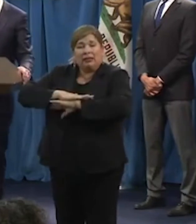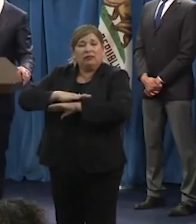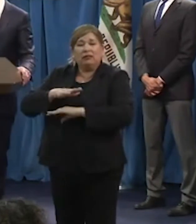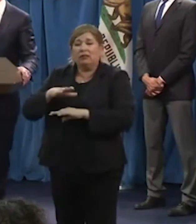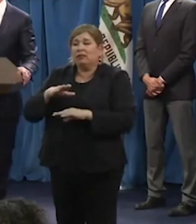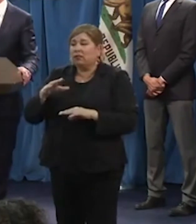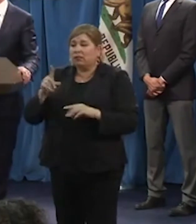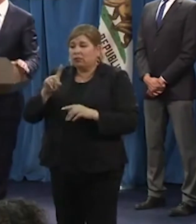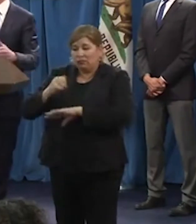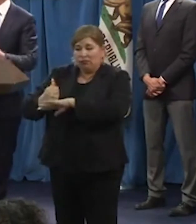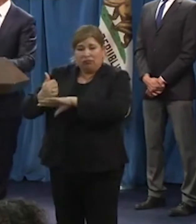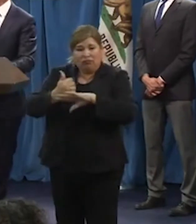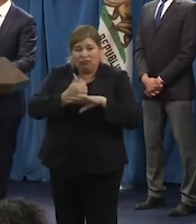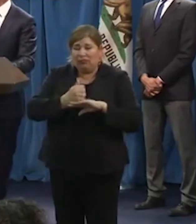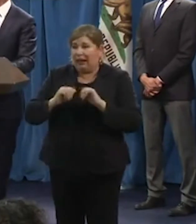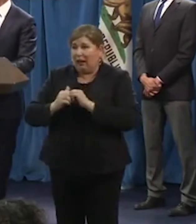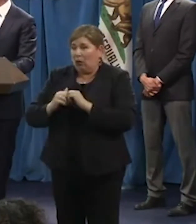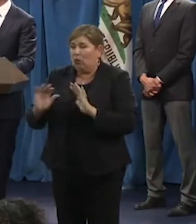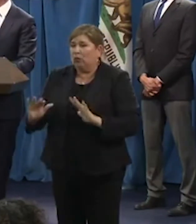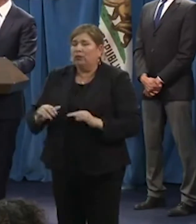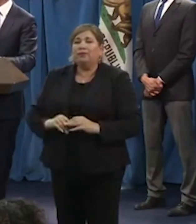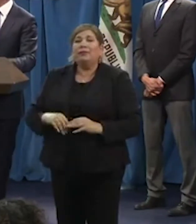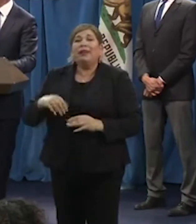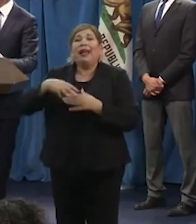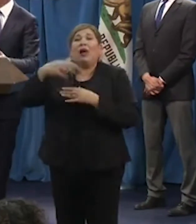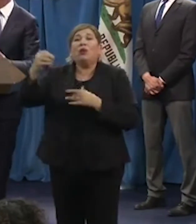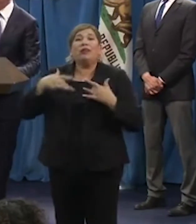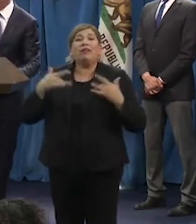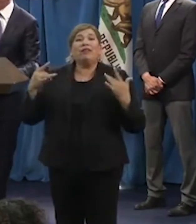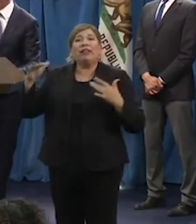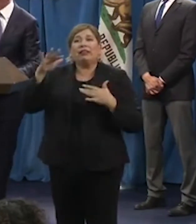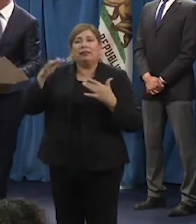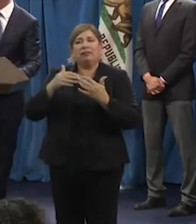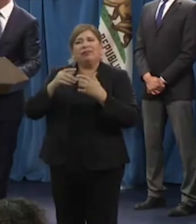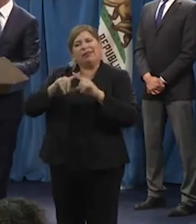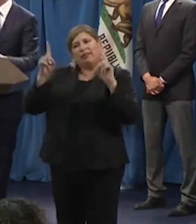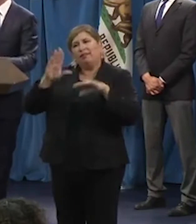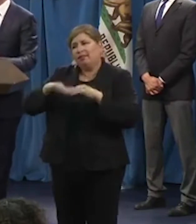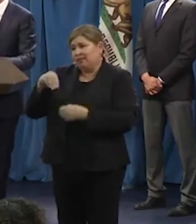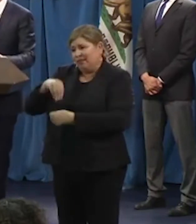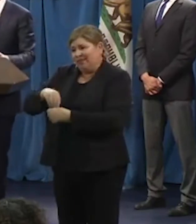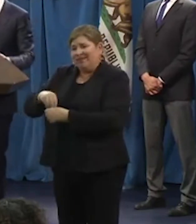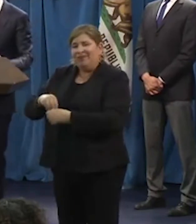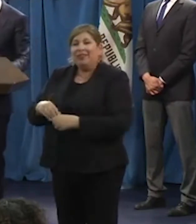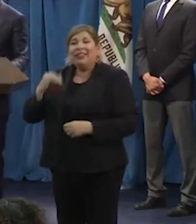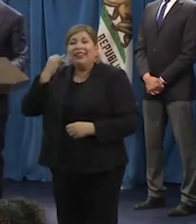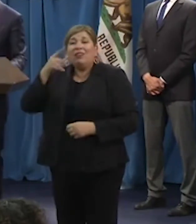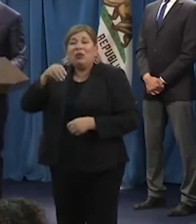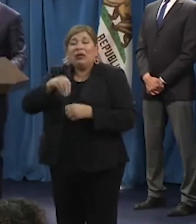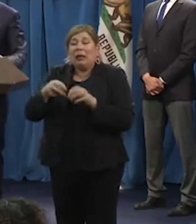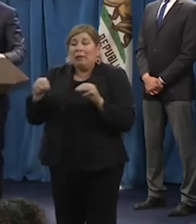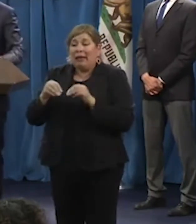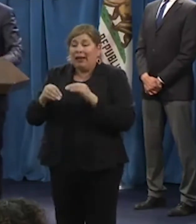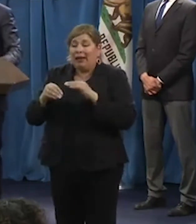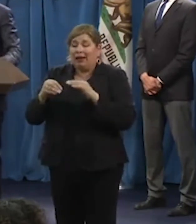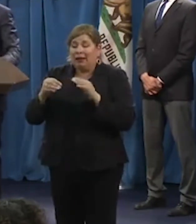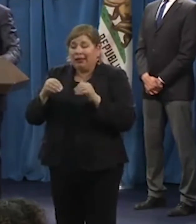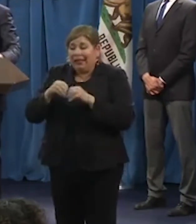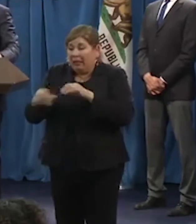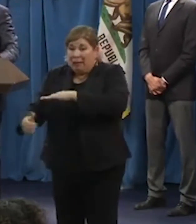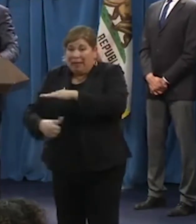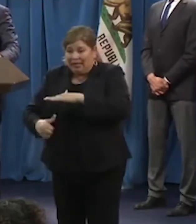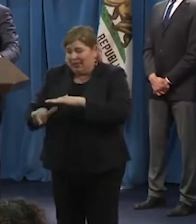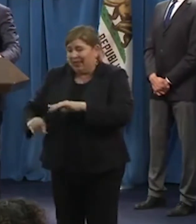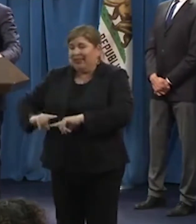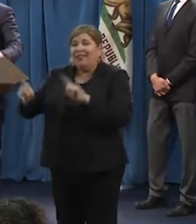are organized. Outdoor venues, we distinguish from indoor venues. If you're in a meeting hall in a basement, that's very different